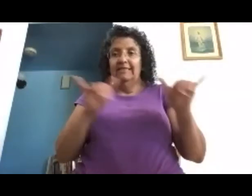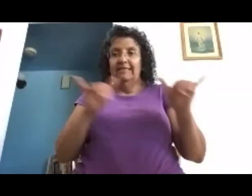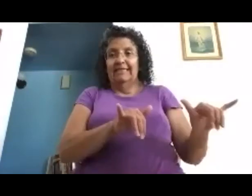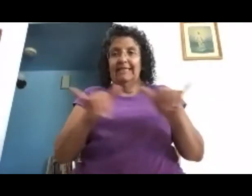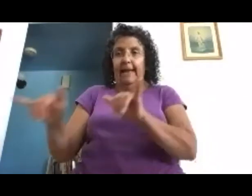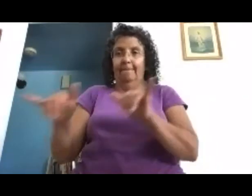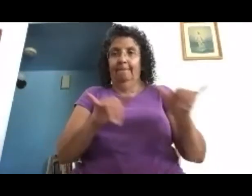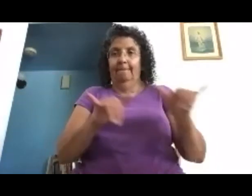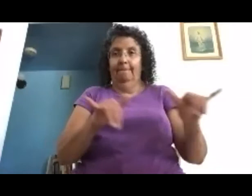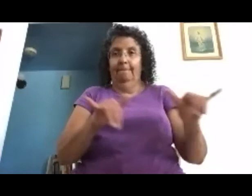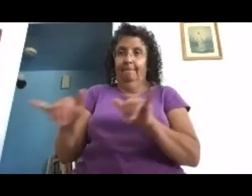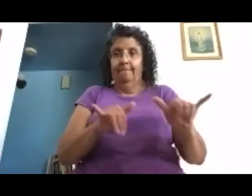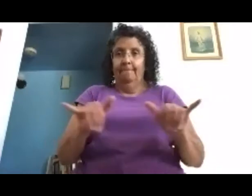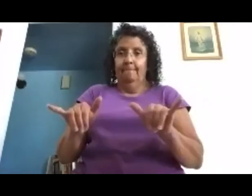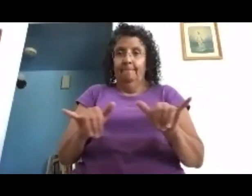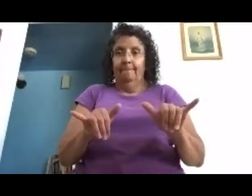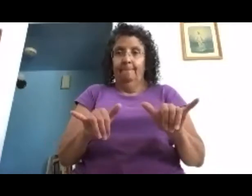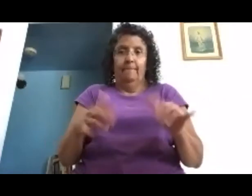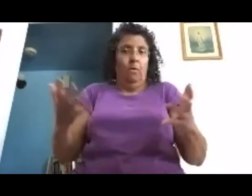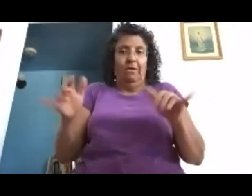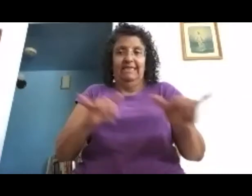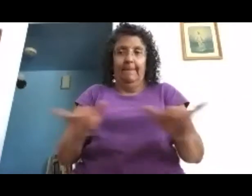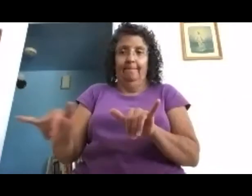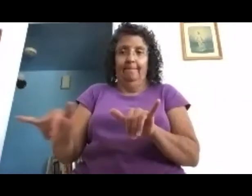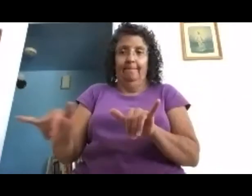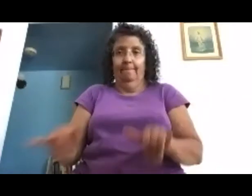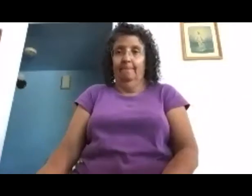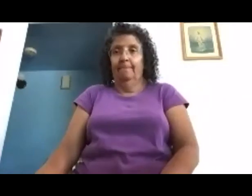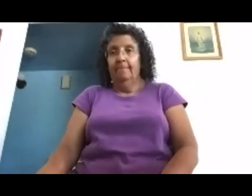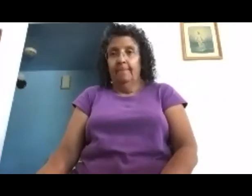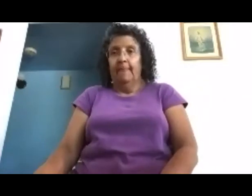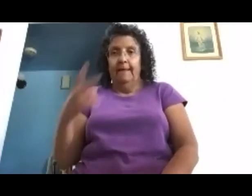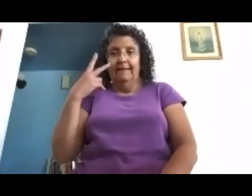here and here? Spot the things that are the same.